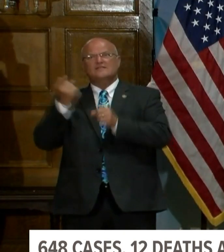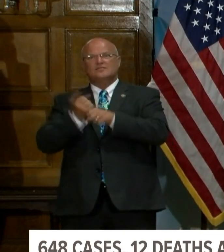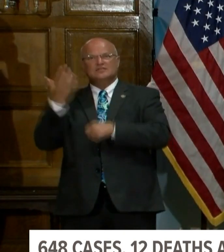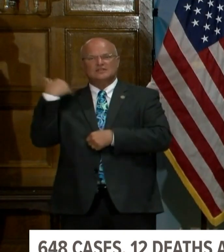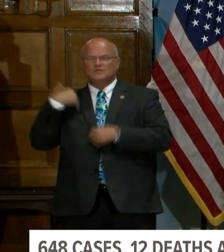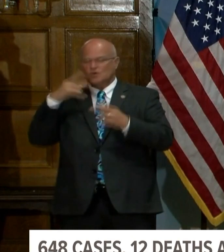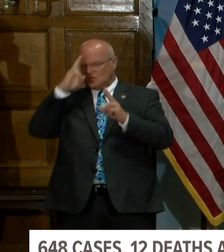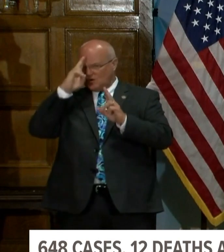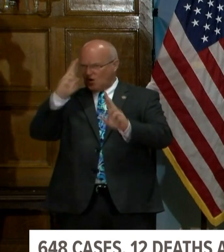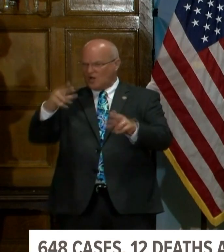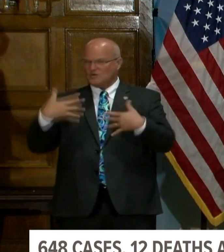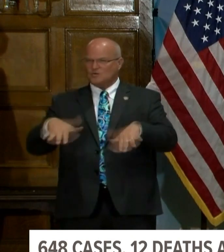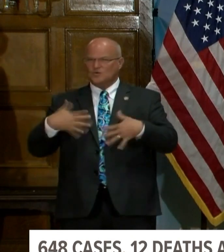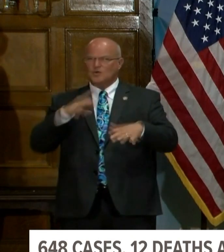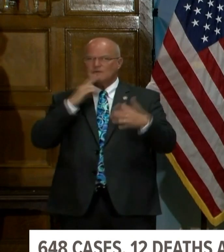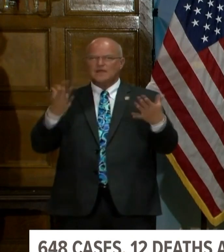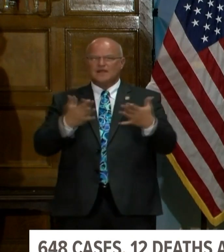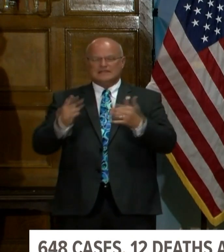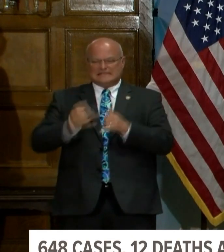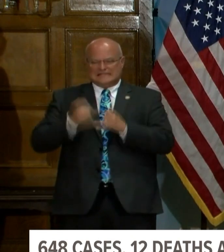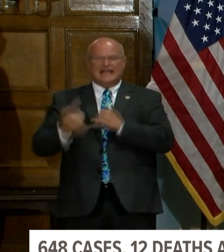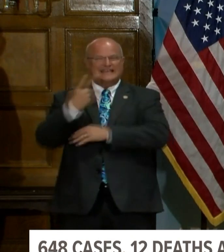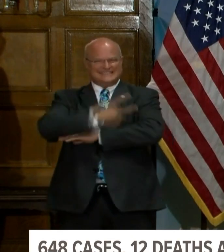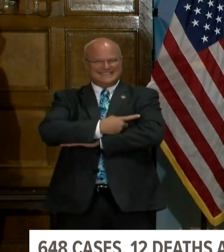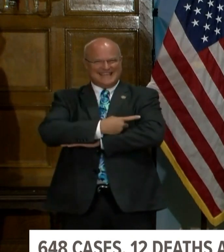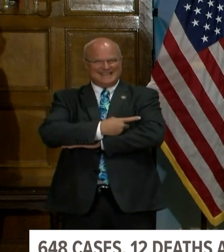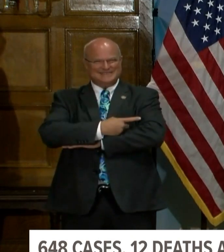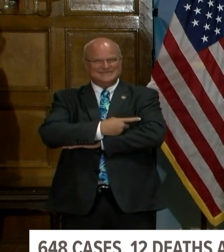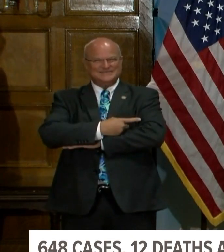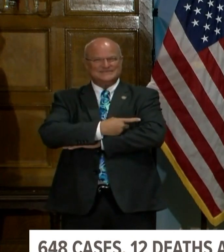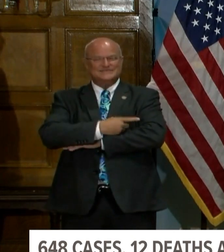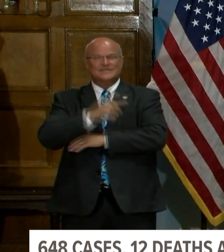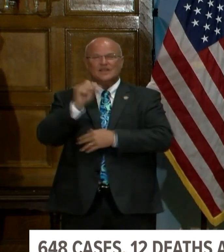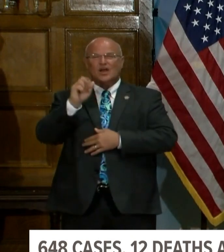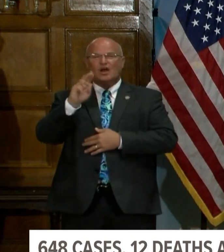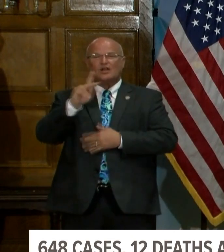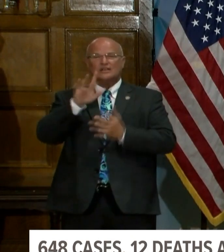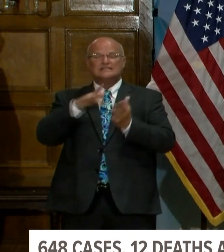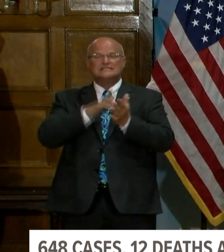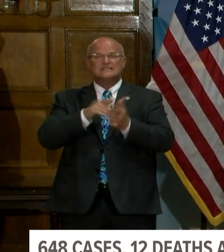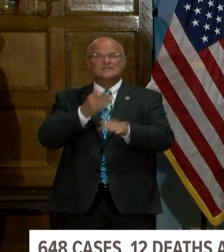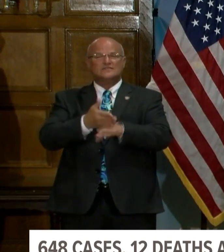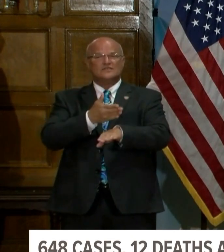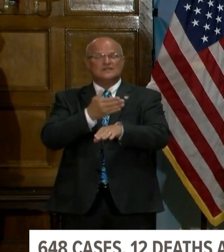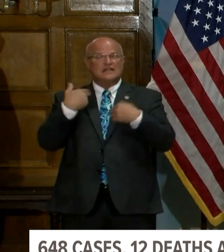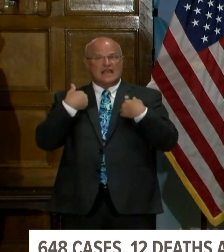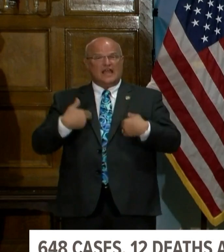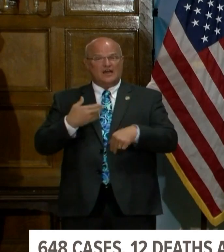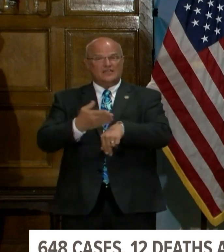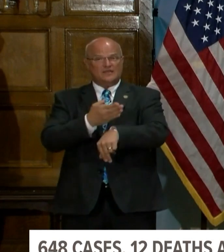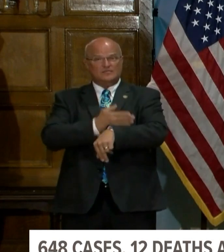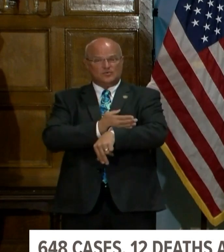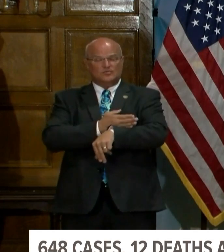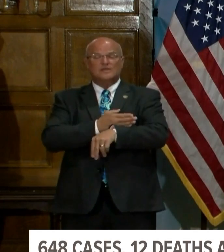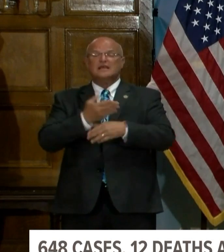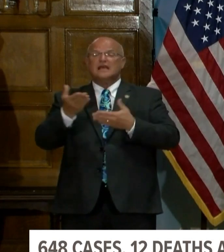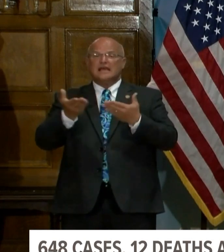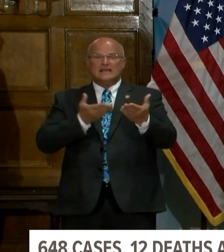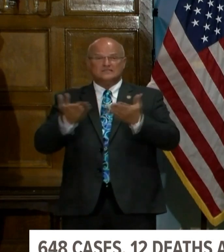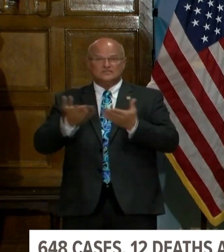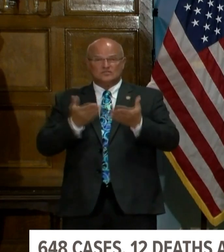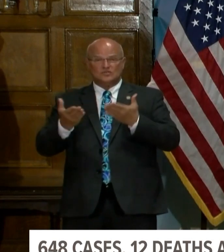been an honor and an honor to be here on his last day. Our Arkansas Center for Health Improvement has served as a surge